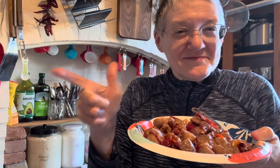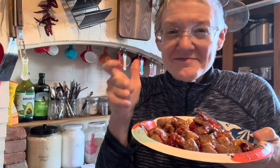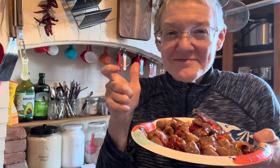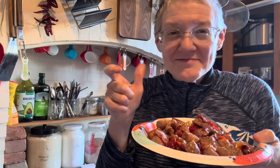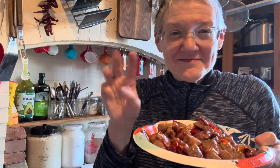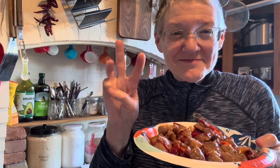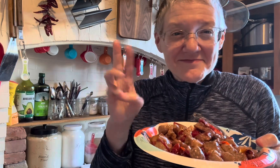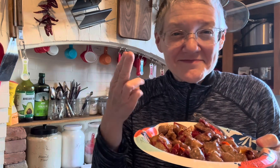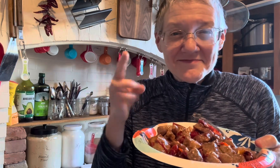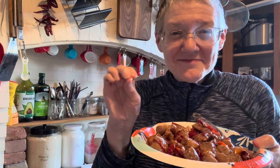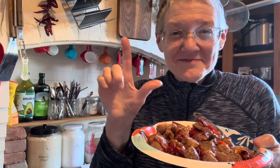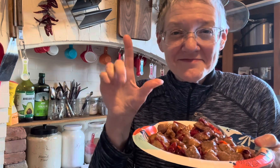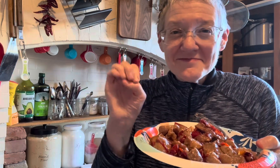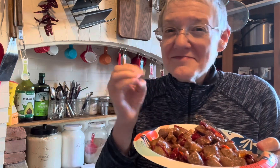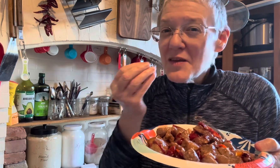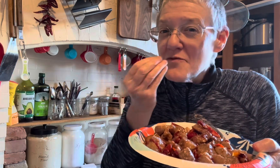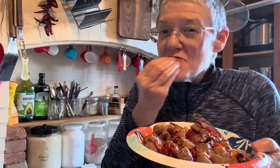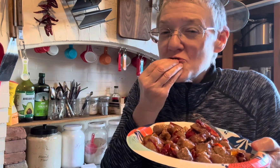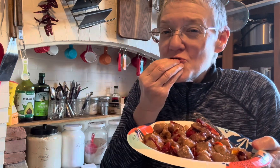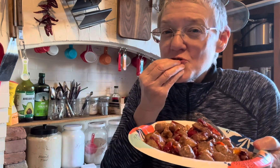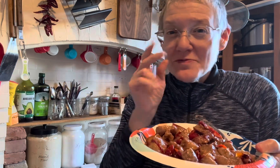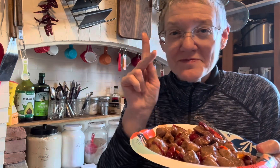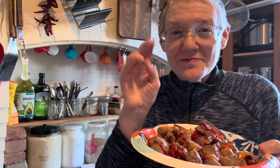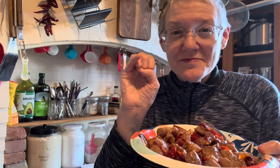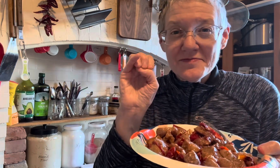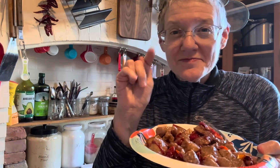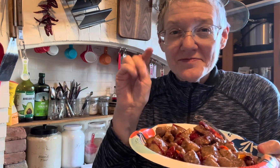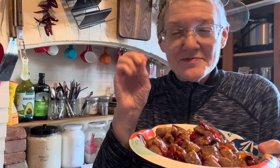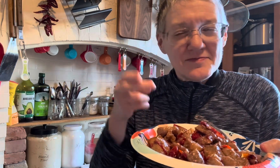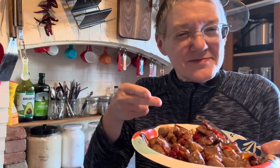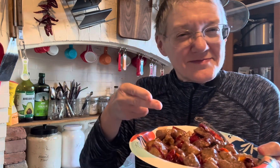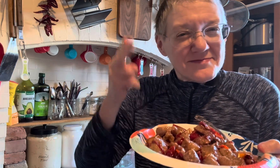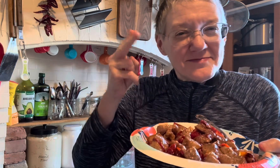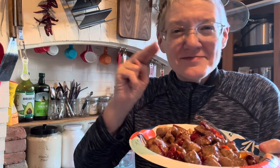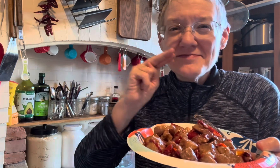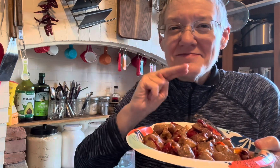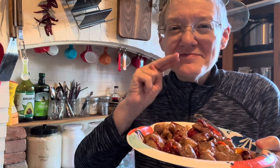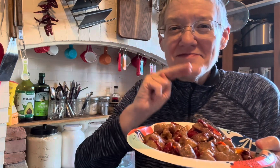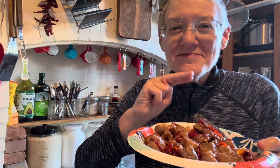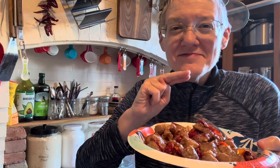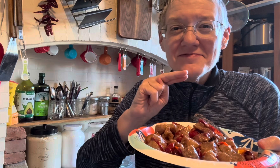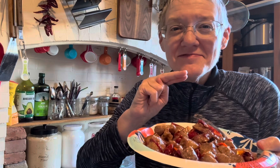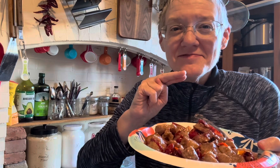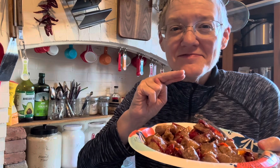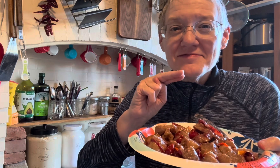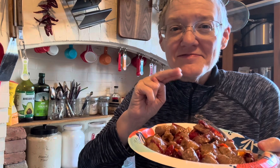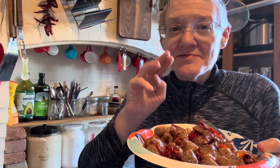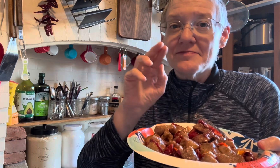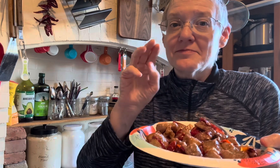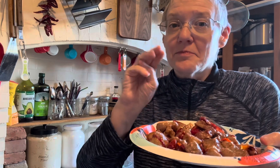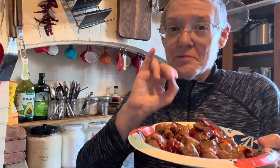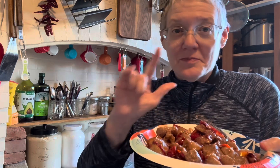But this is a fast, whole foods keto meal, high in nutrition.